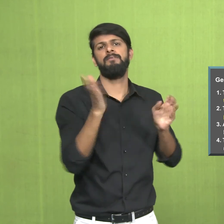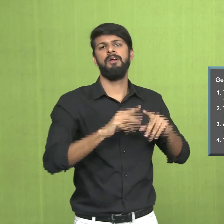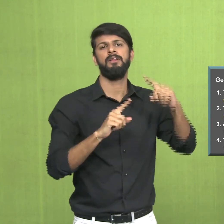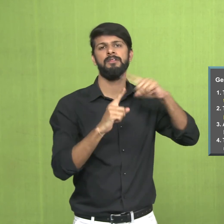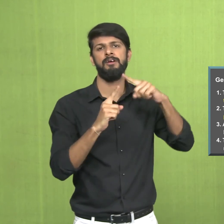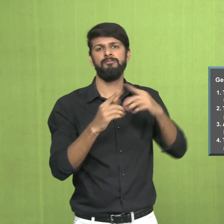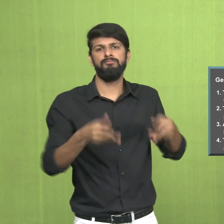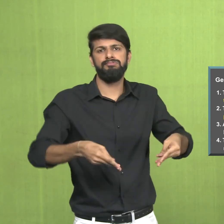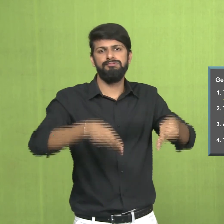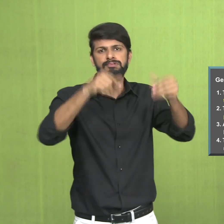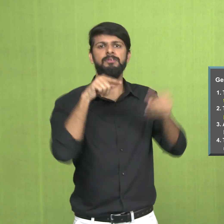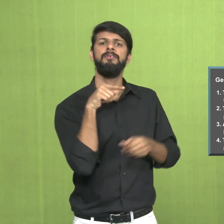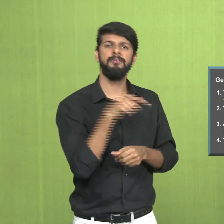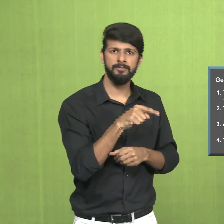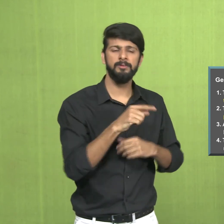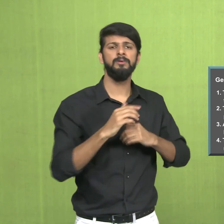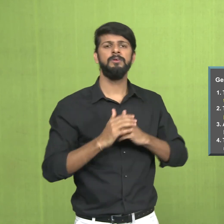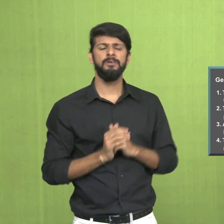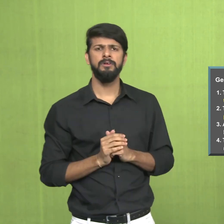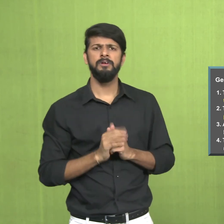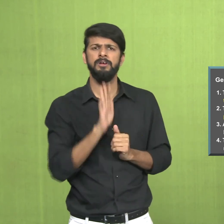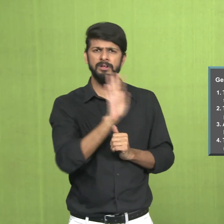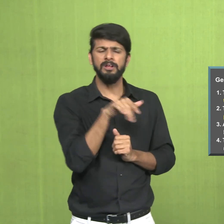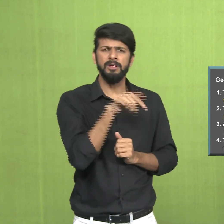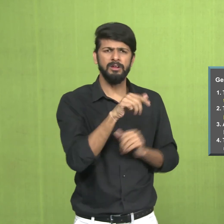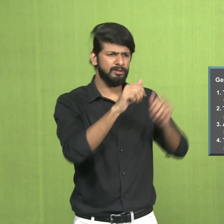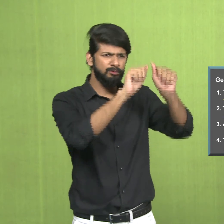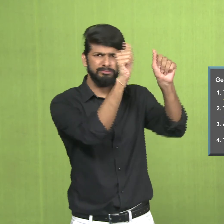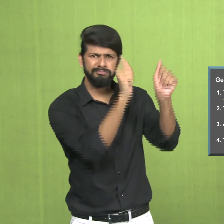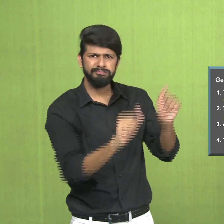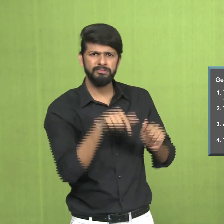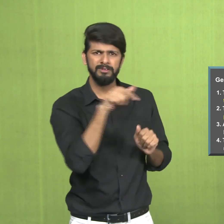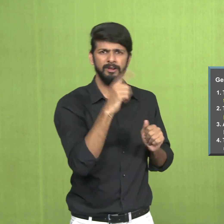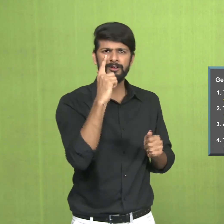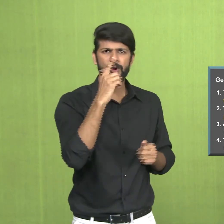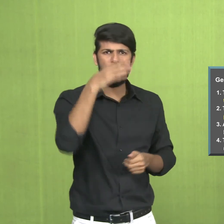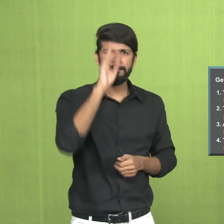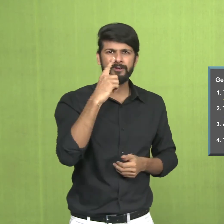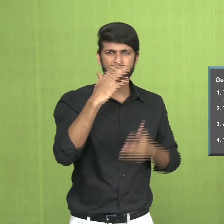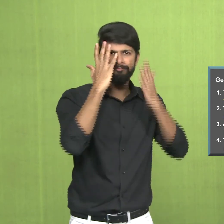is done and then it is baked in fire to achieve the hard and sturdy